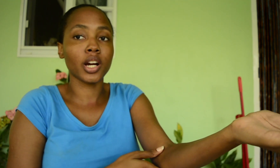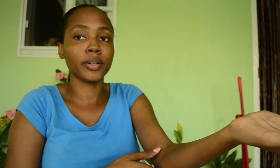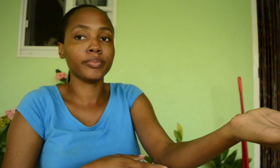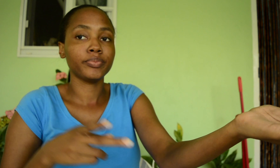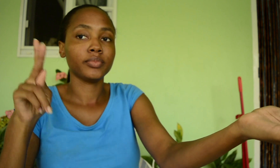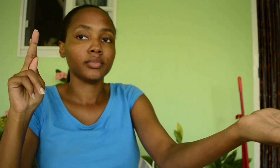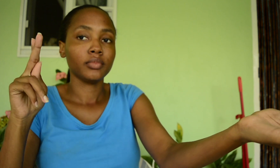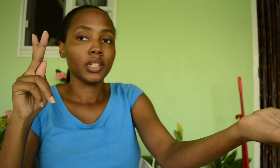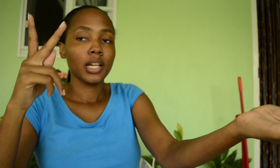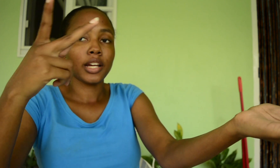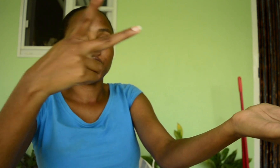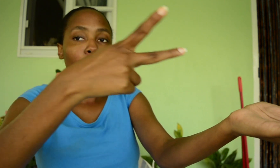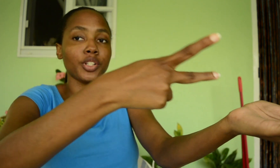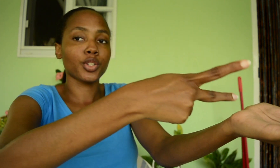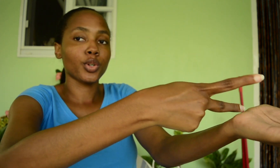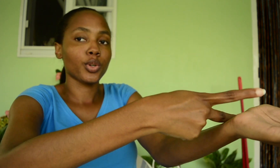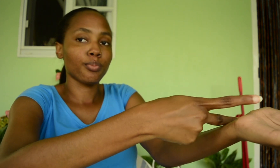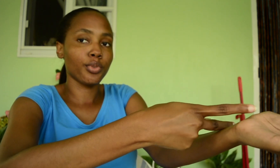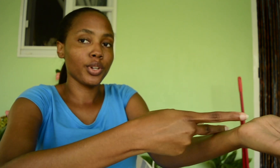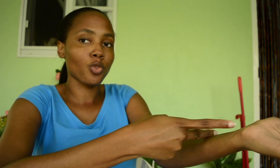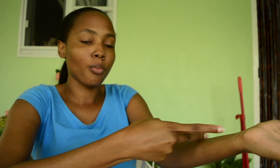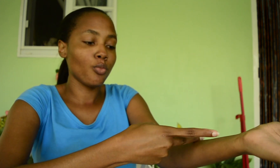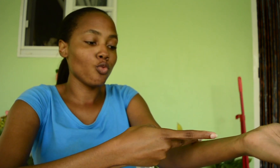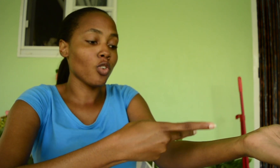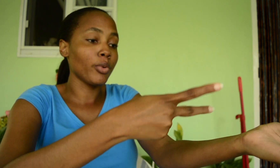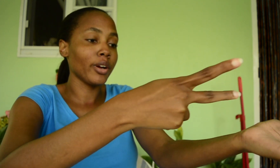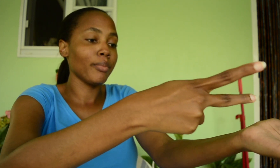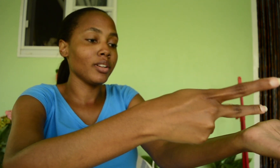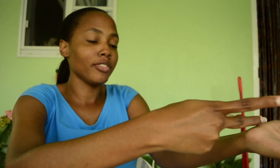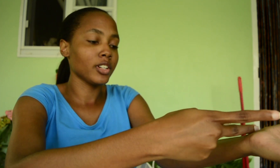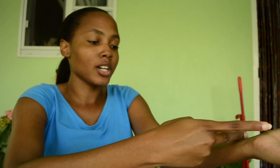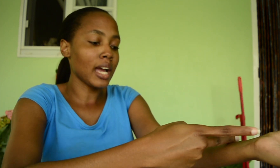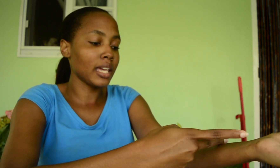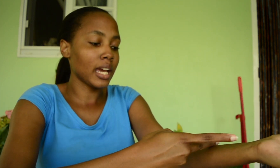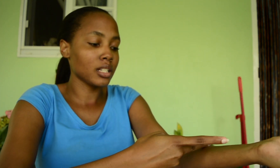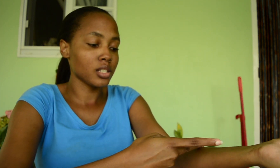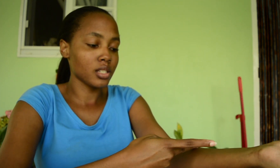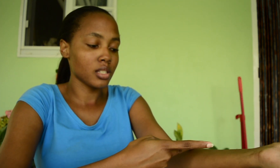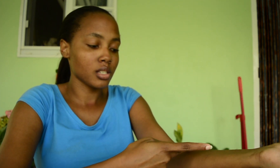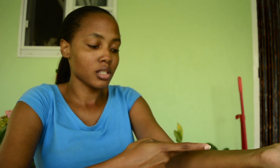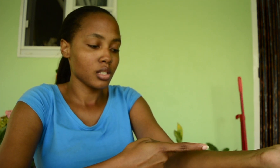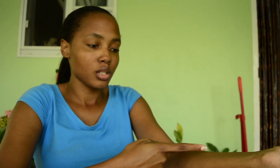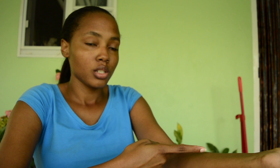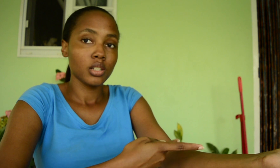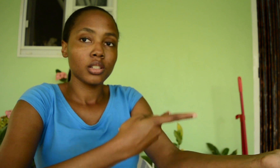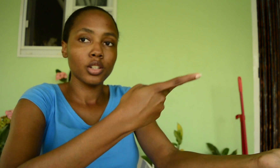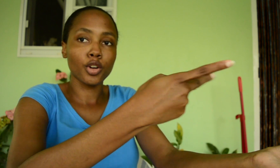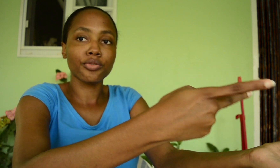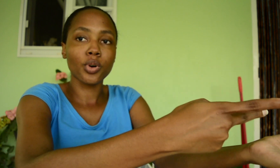arm. And you're going to rub your middle finger against your